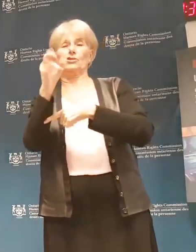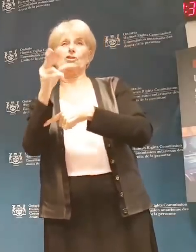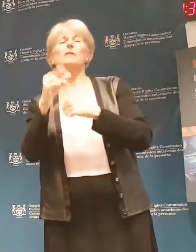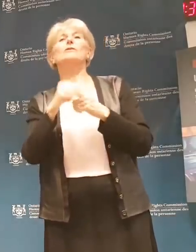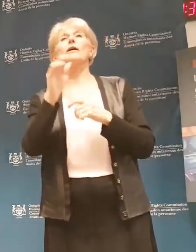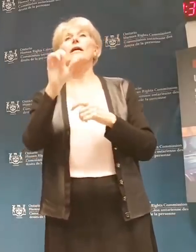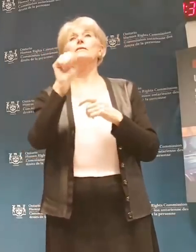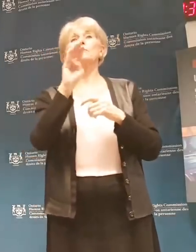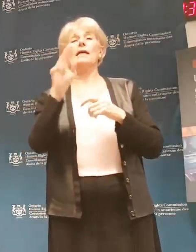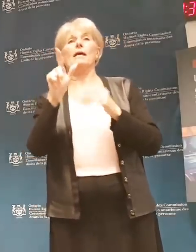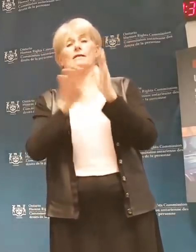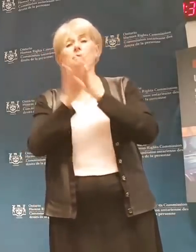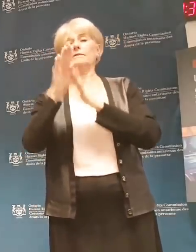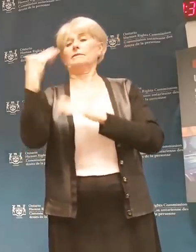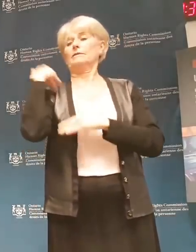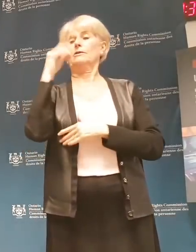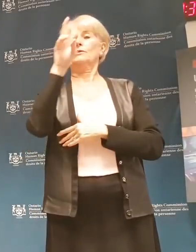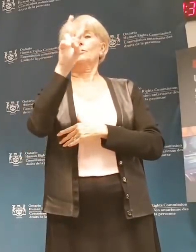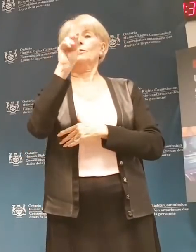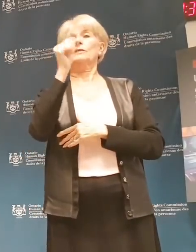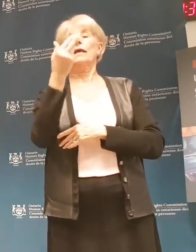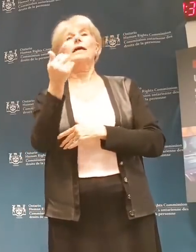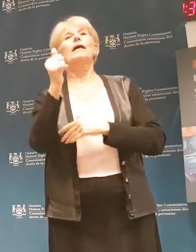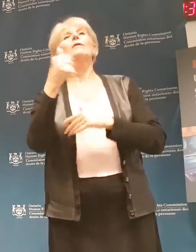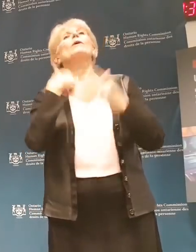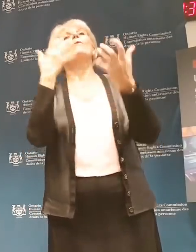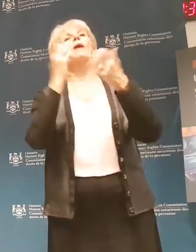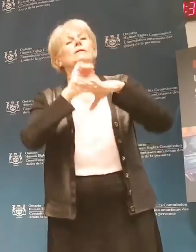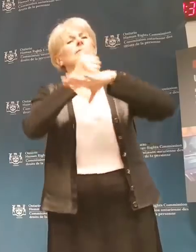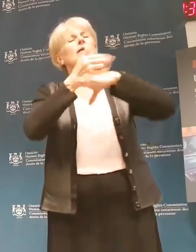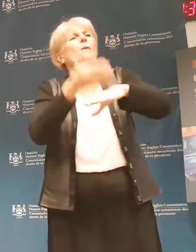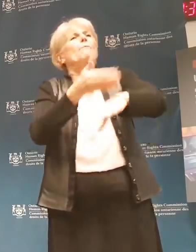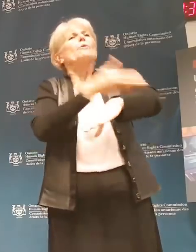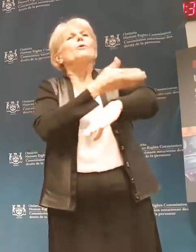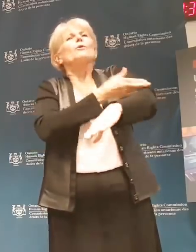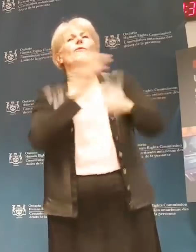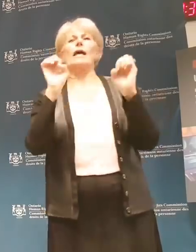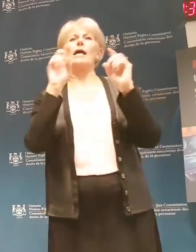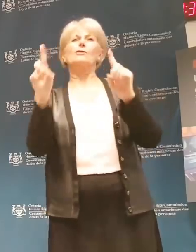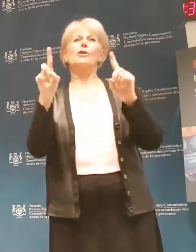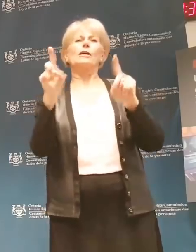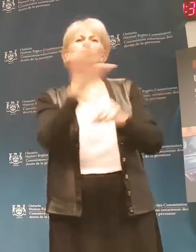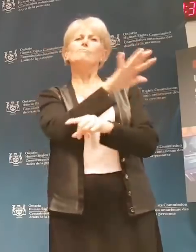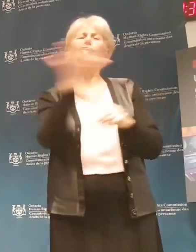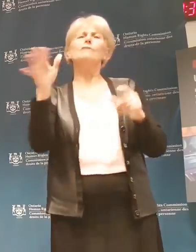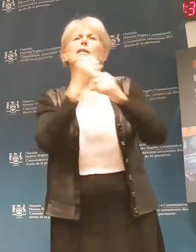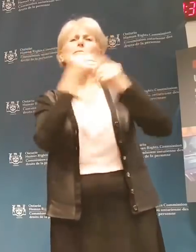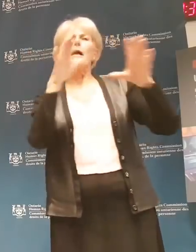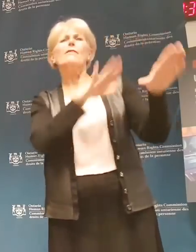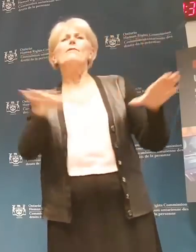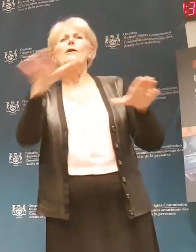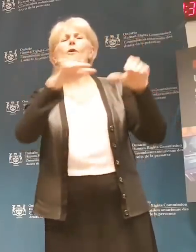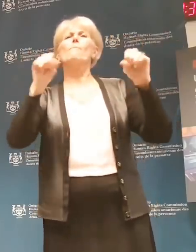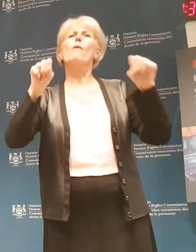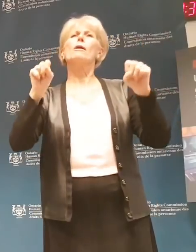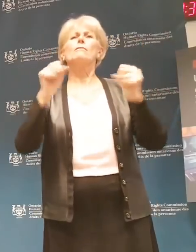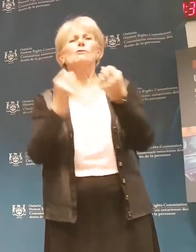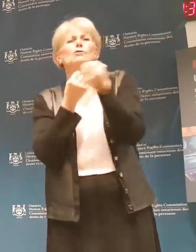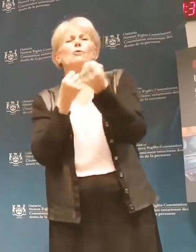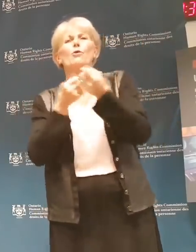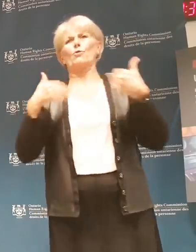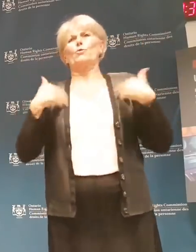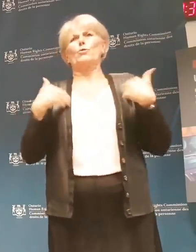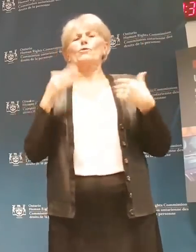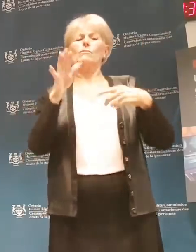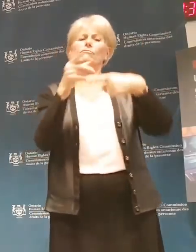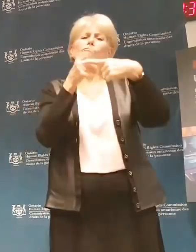in 2010, is an organization that works to improve the educational outcomes, expand possibilities, and support youth in the Jane and Finch community